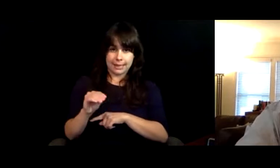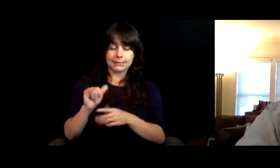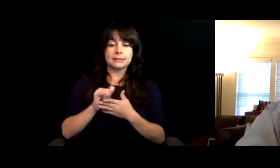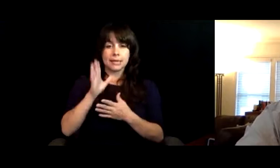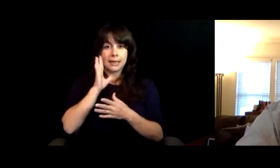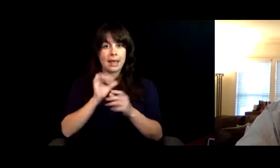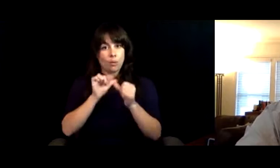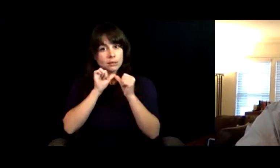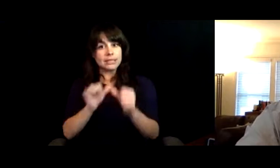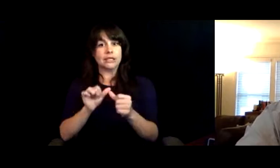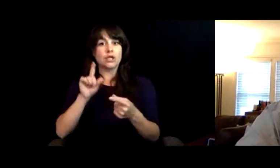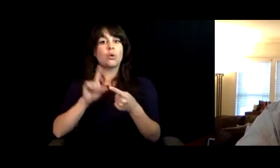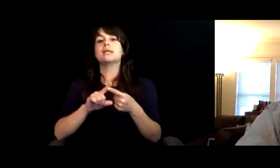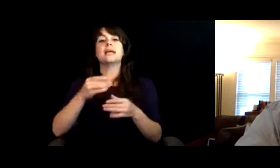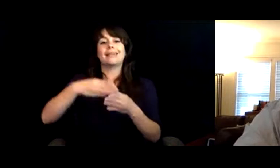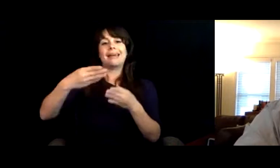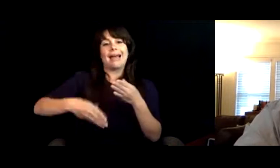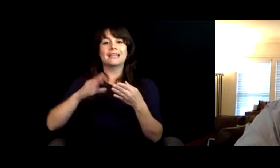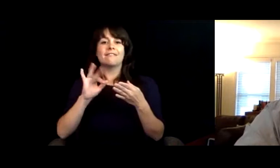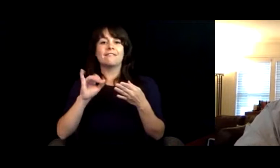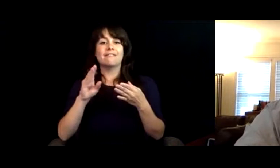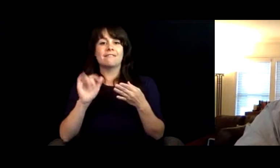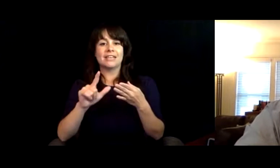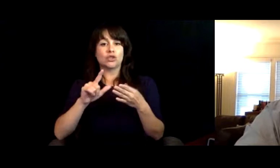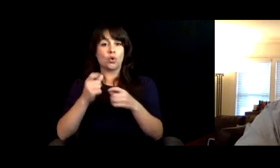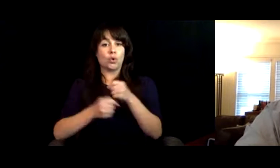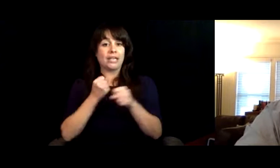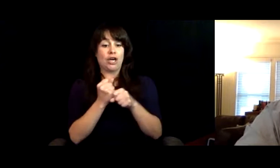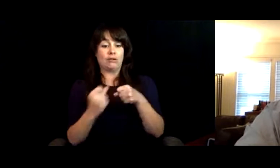end of the fiscal year on June 30th.